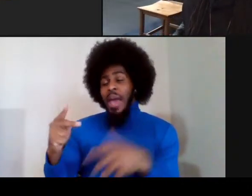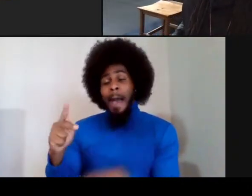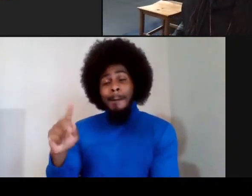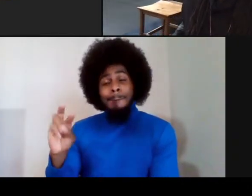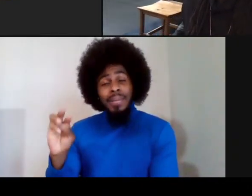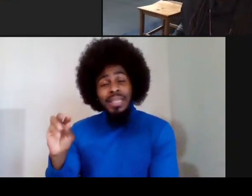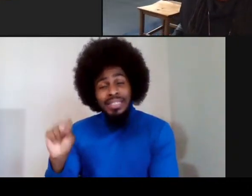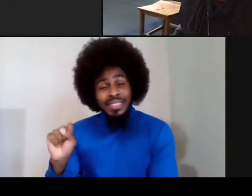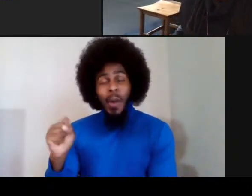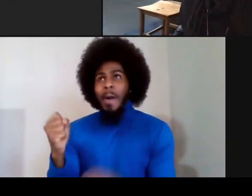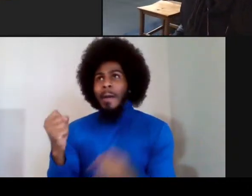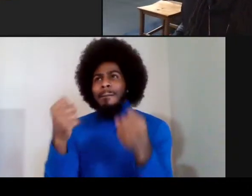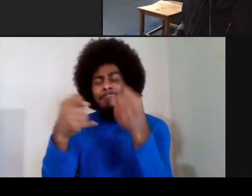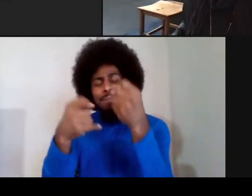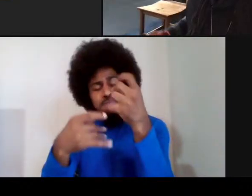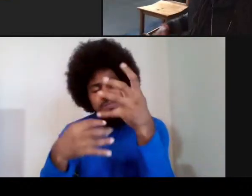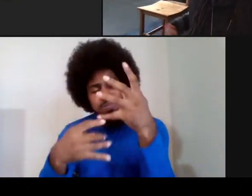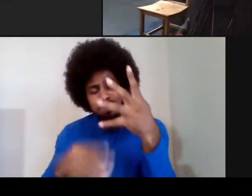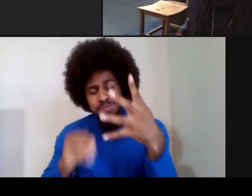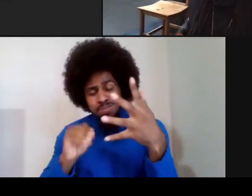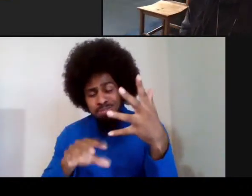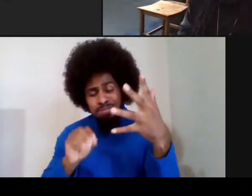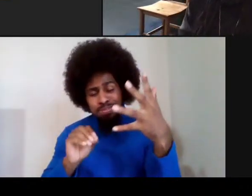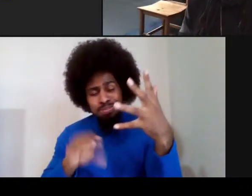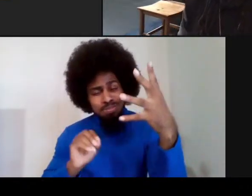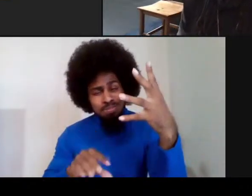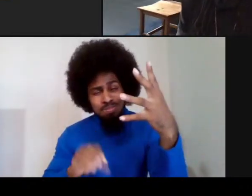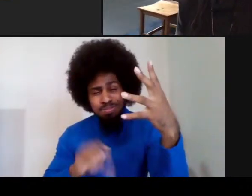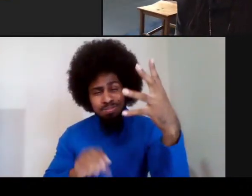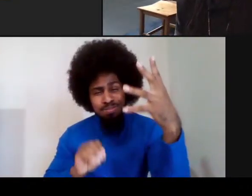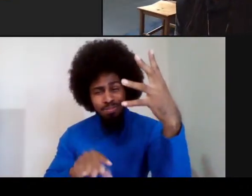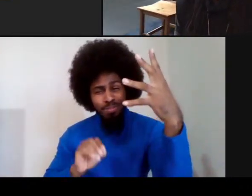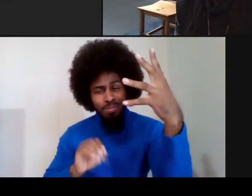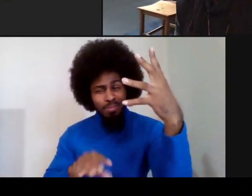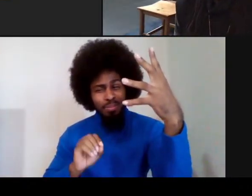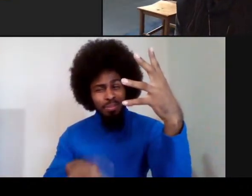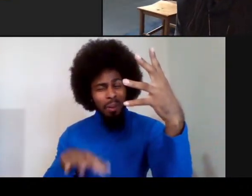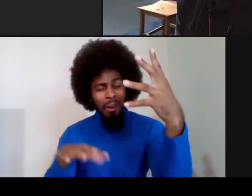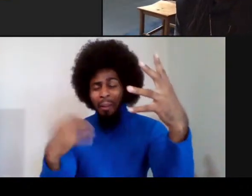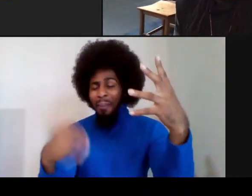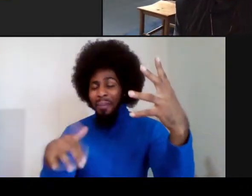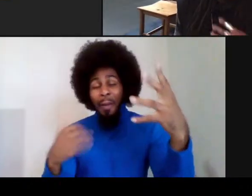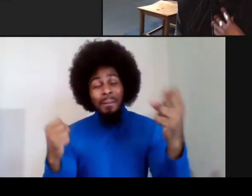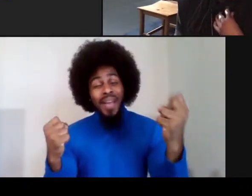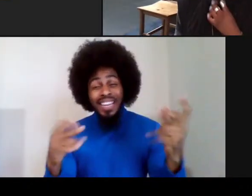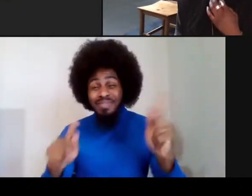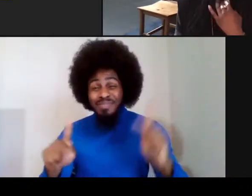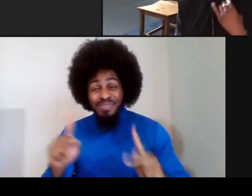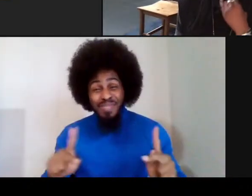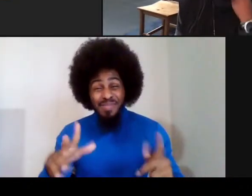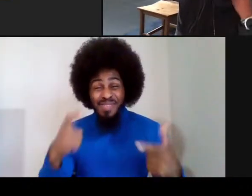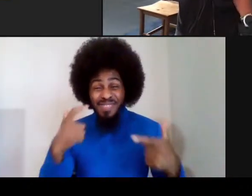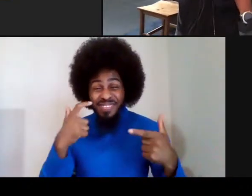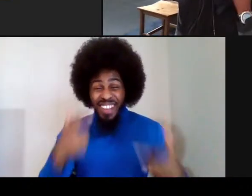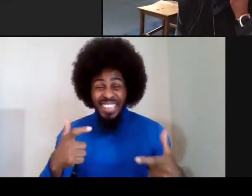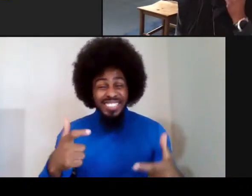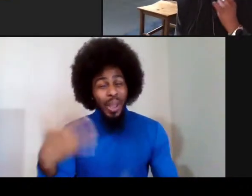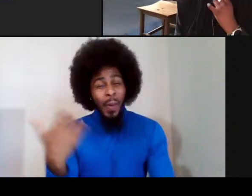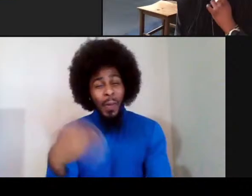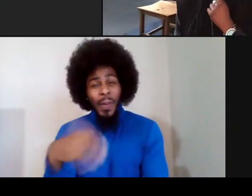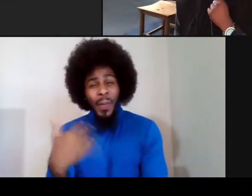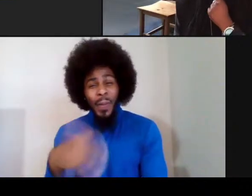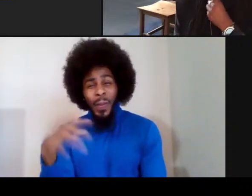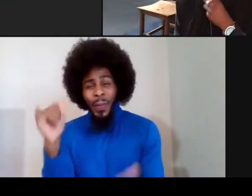Eva Ya Asantewa, Kyle Marshall, Coco Killingsworth.